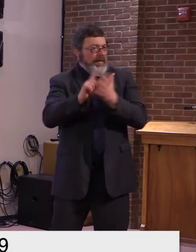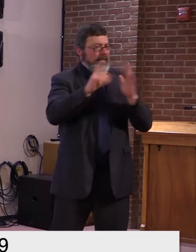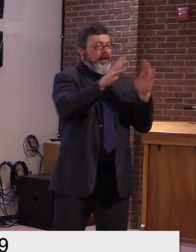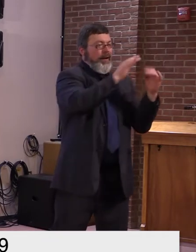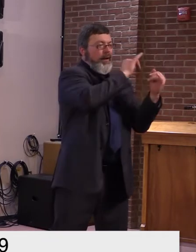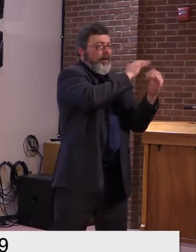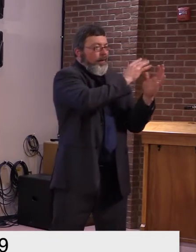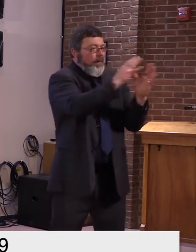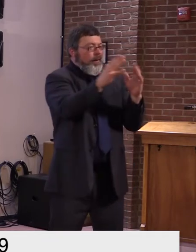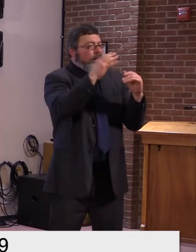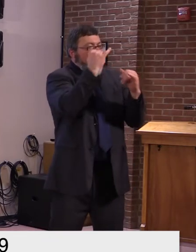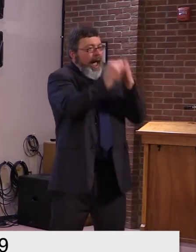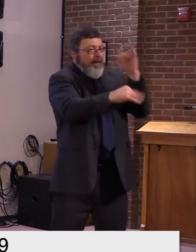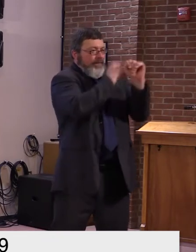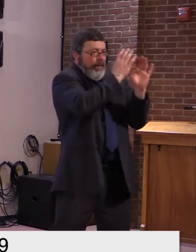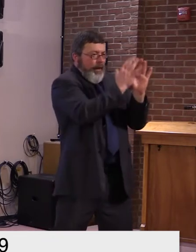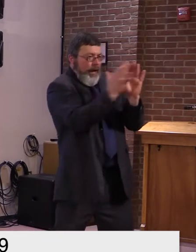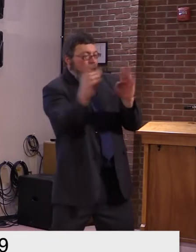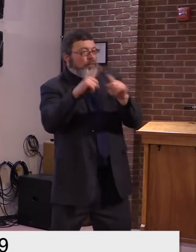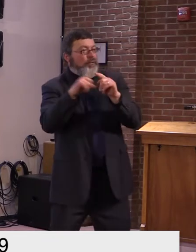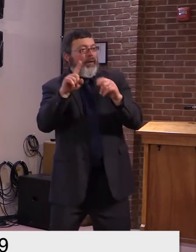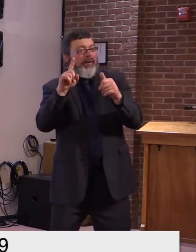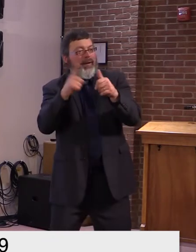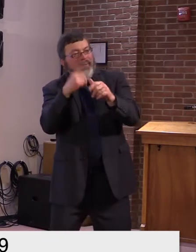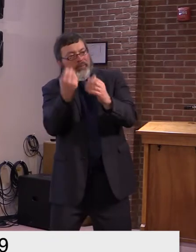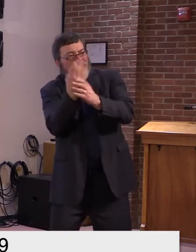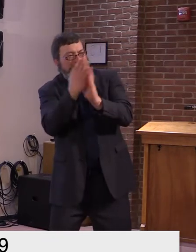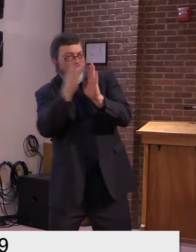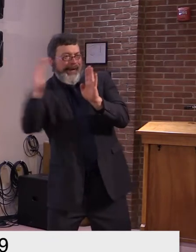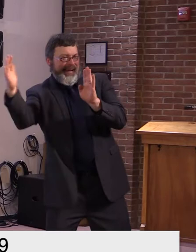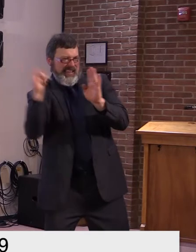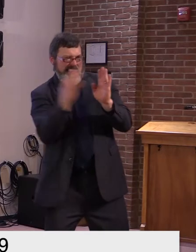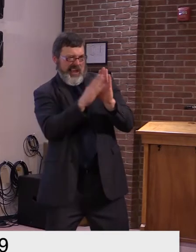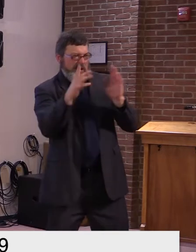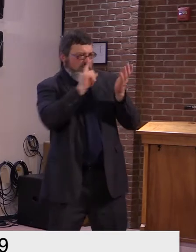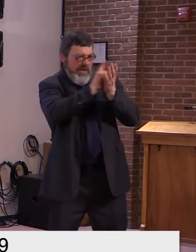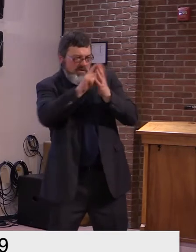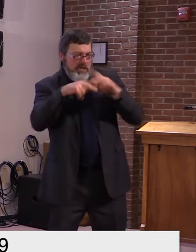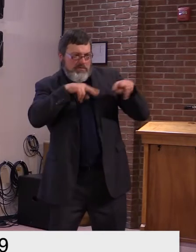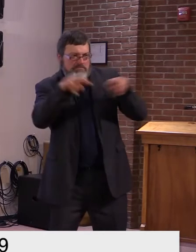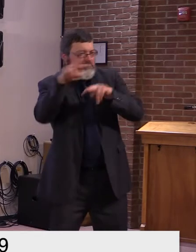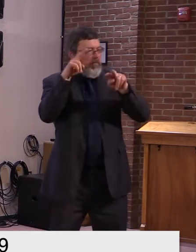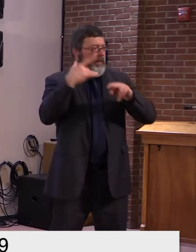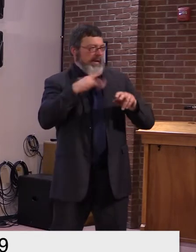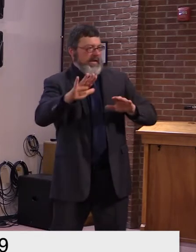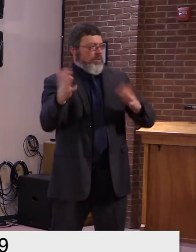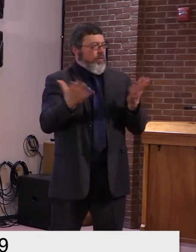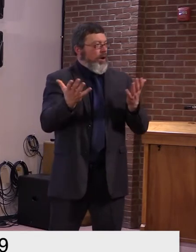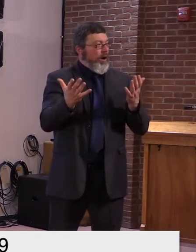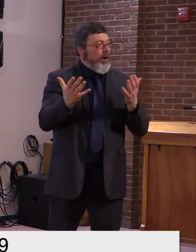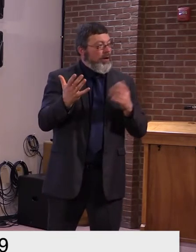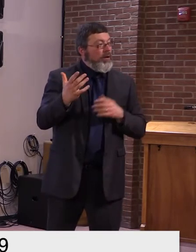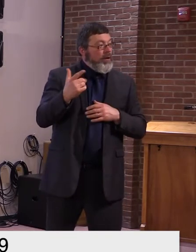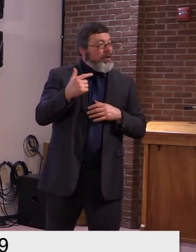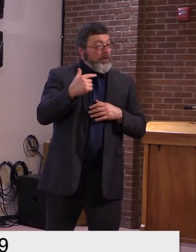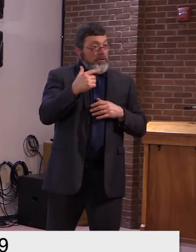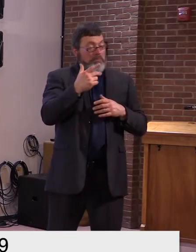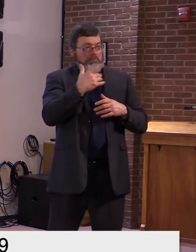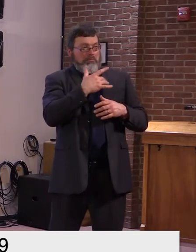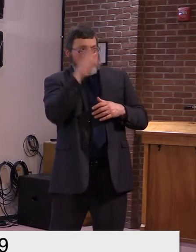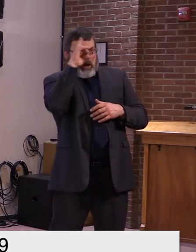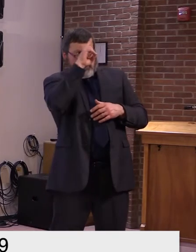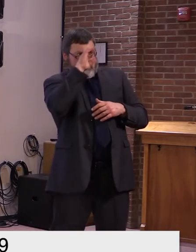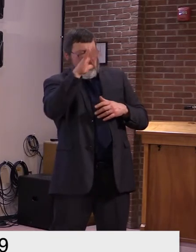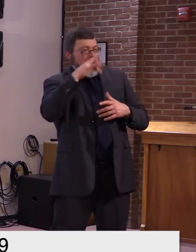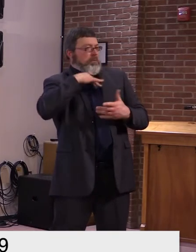down considerably compared to previous flu seasons. All of this adds up to the fact that in Vermont,